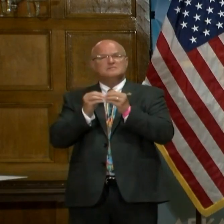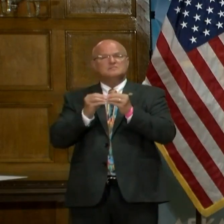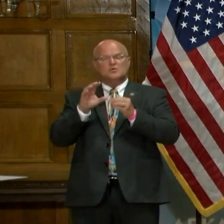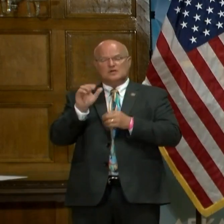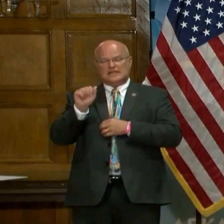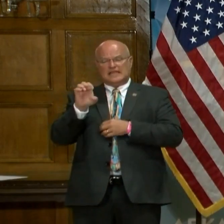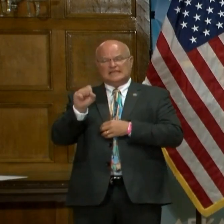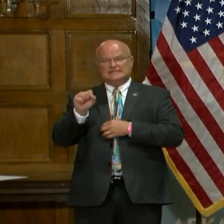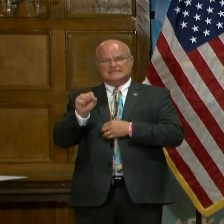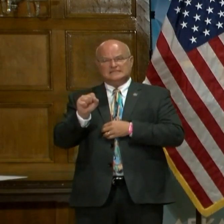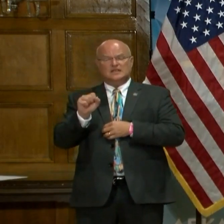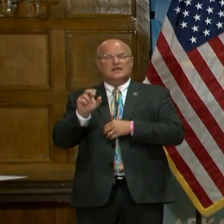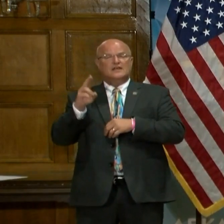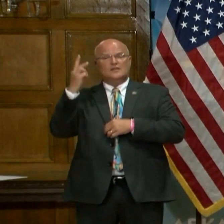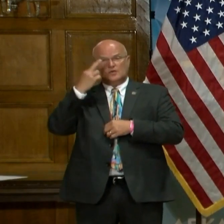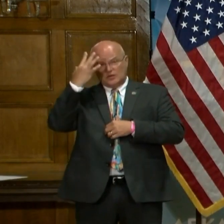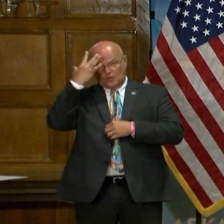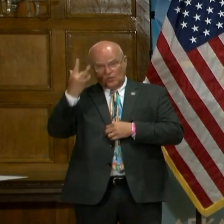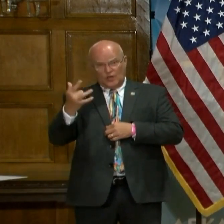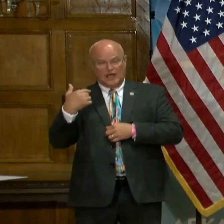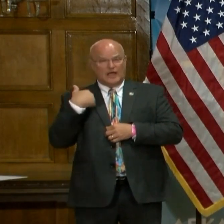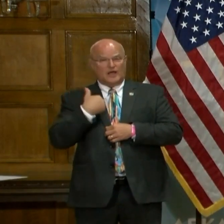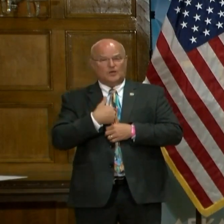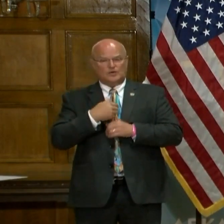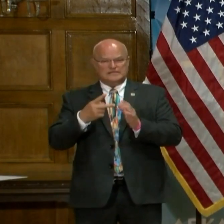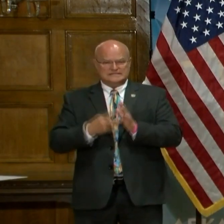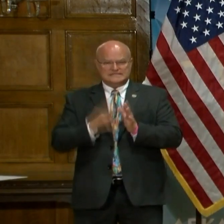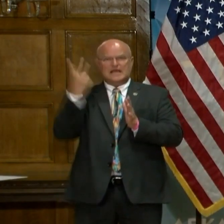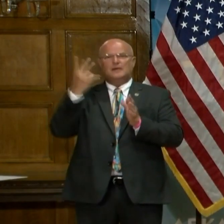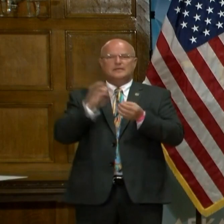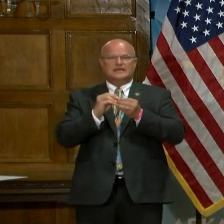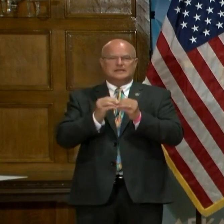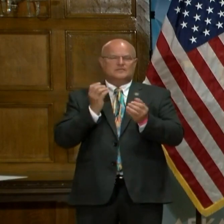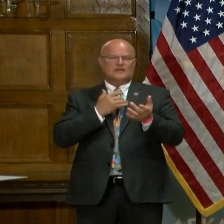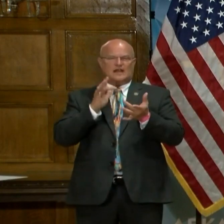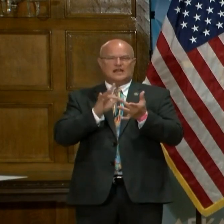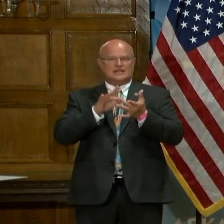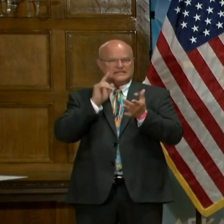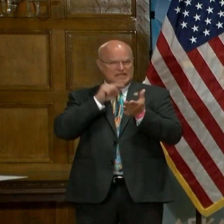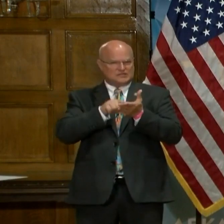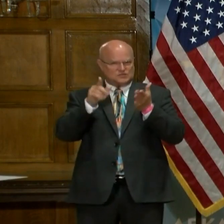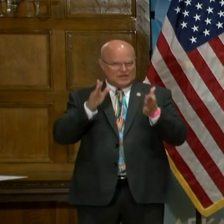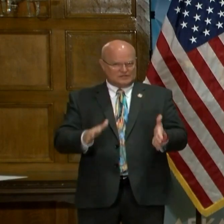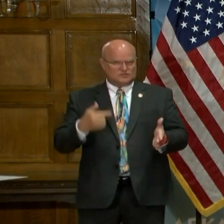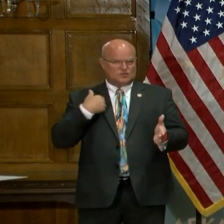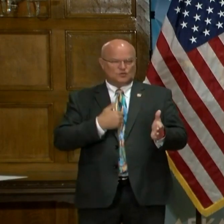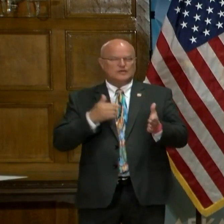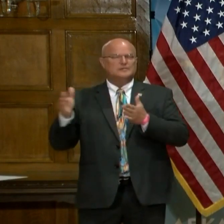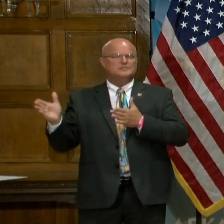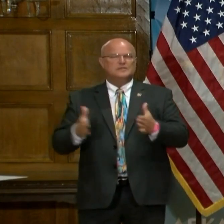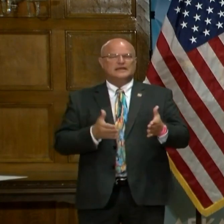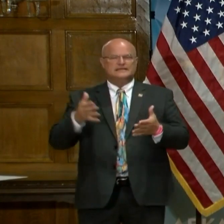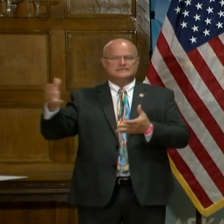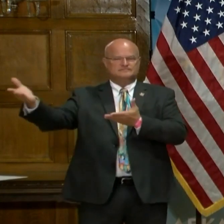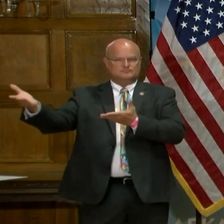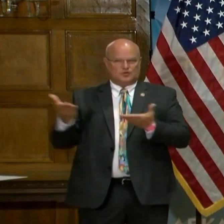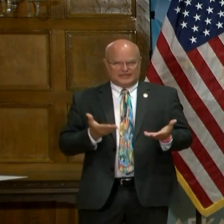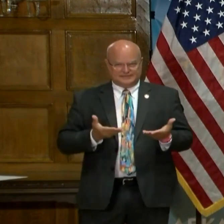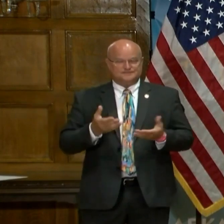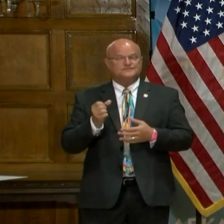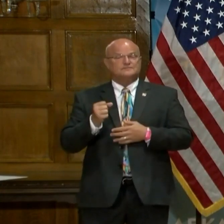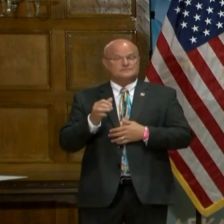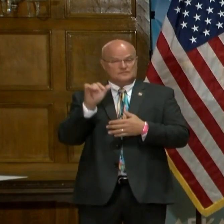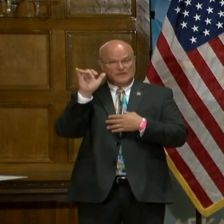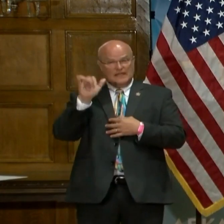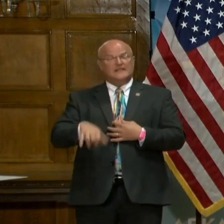our resources, and that's the reason for doubling the number of our contact tracers that we intend to bring on.